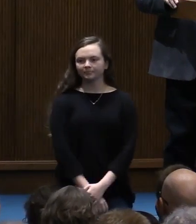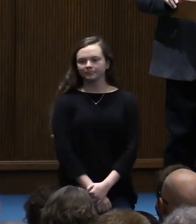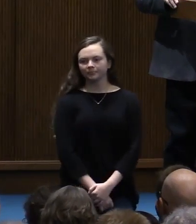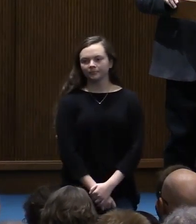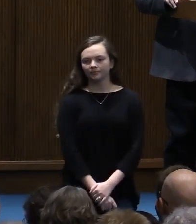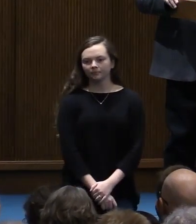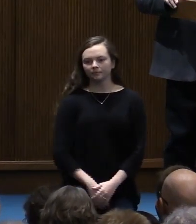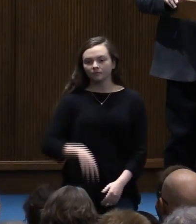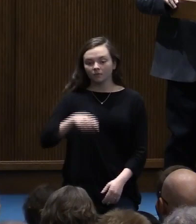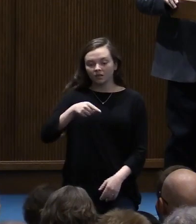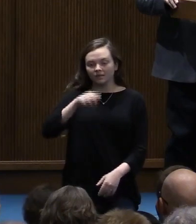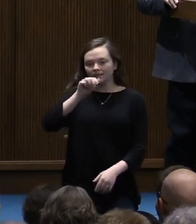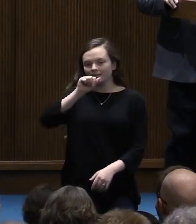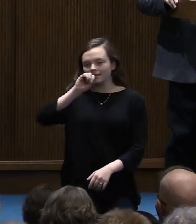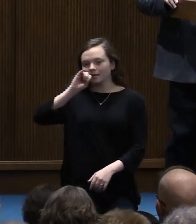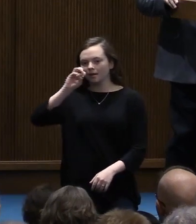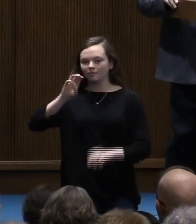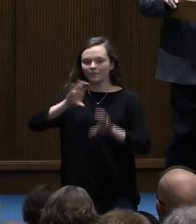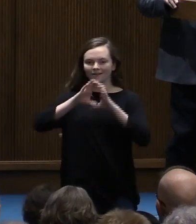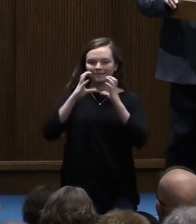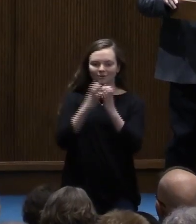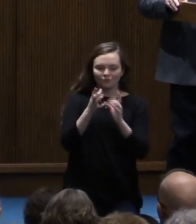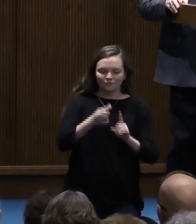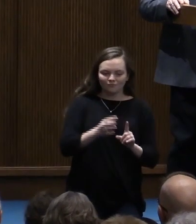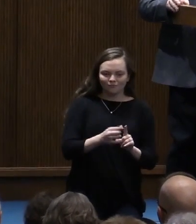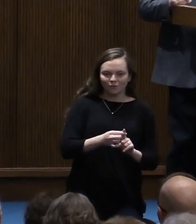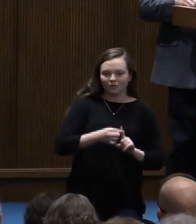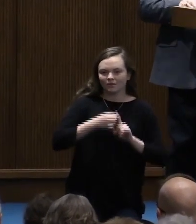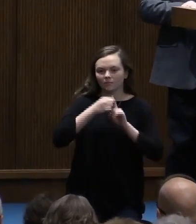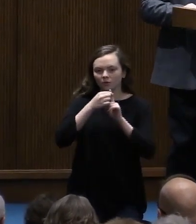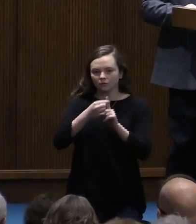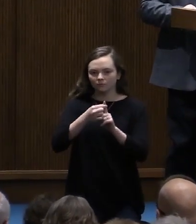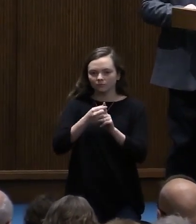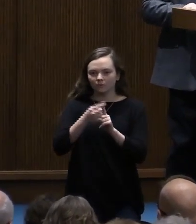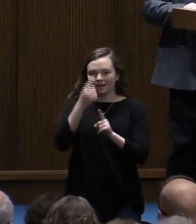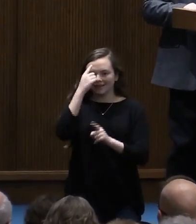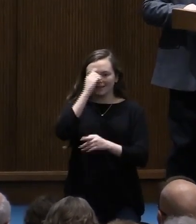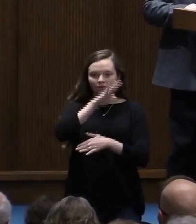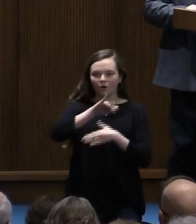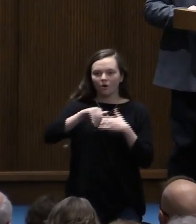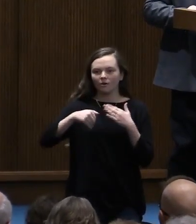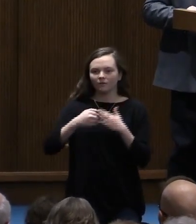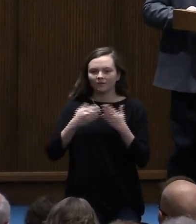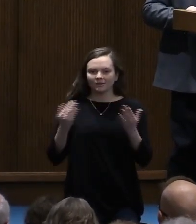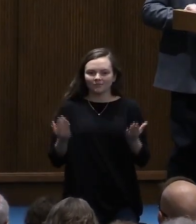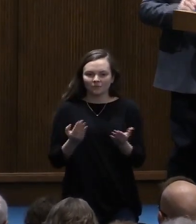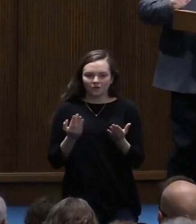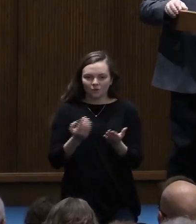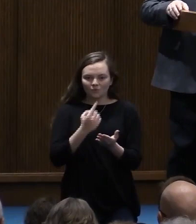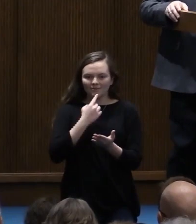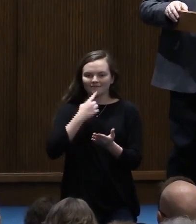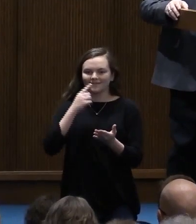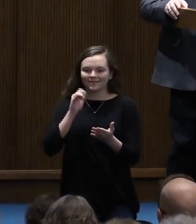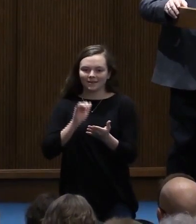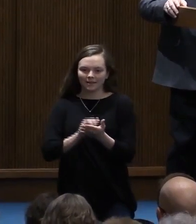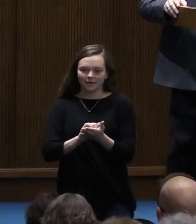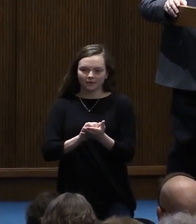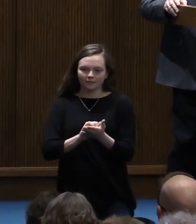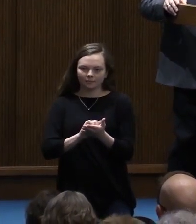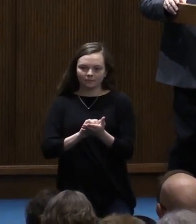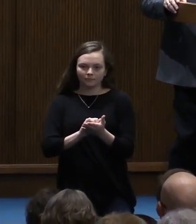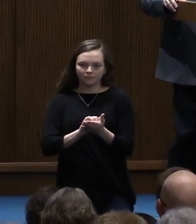This AIM class is really special. I think all of us here would say that. I